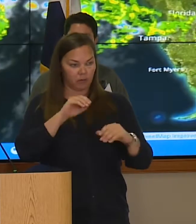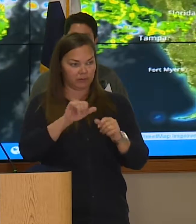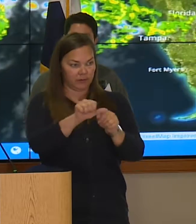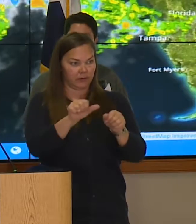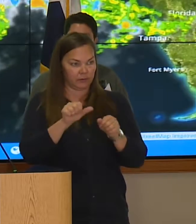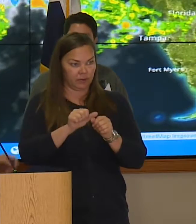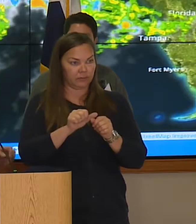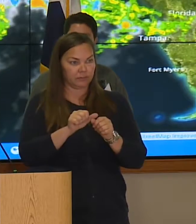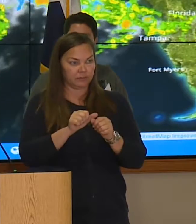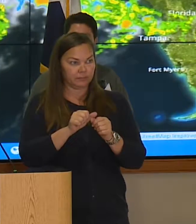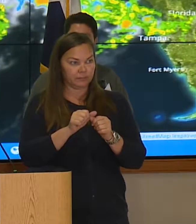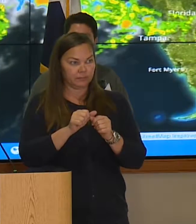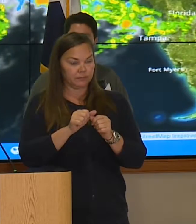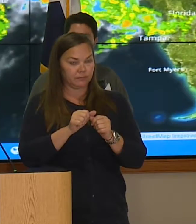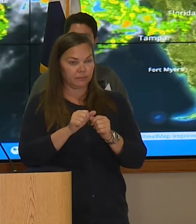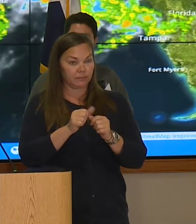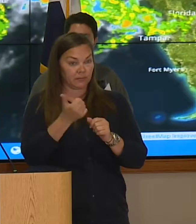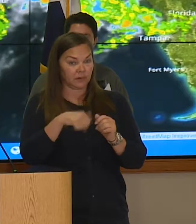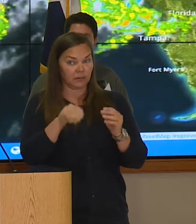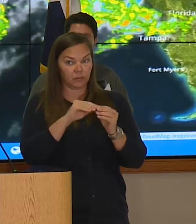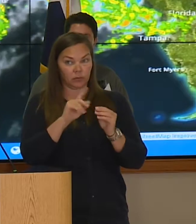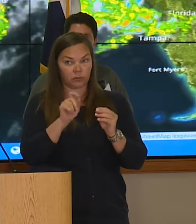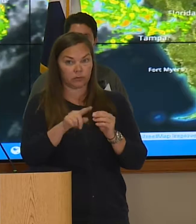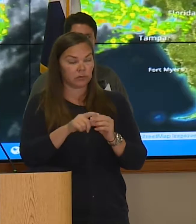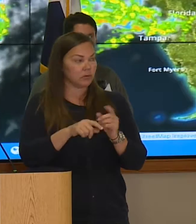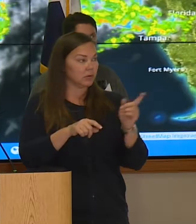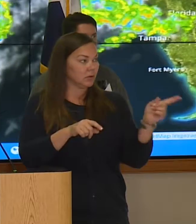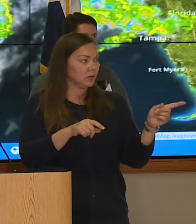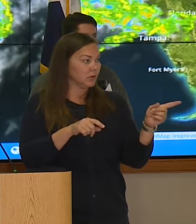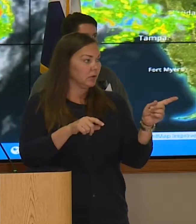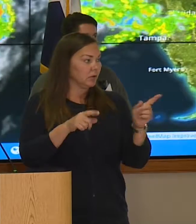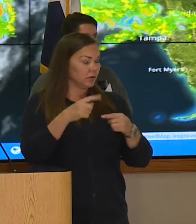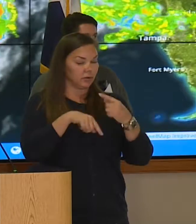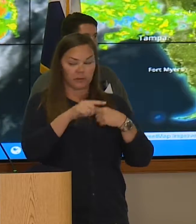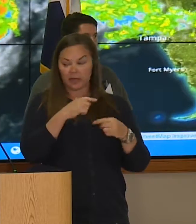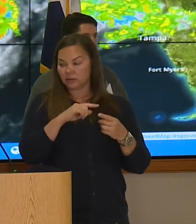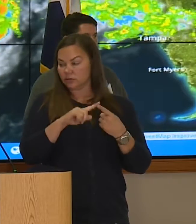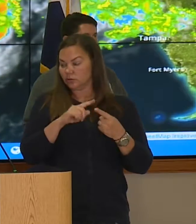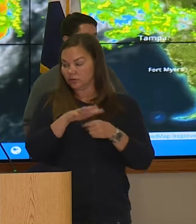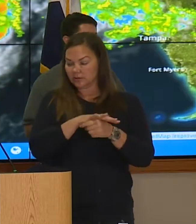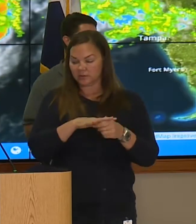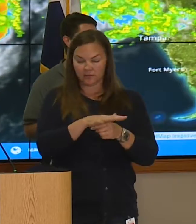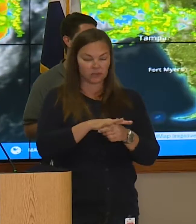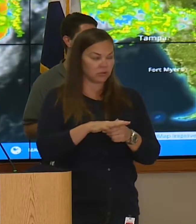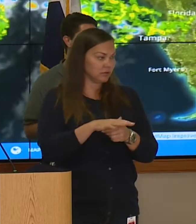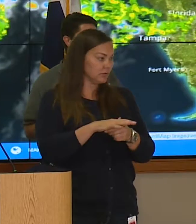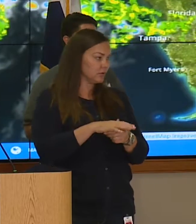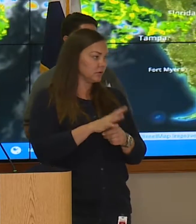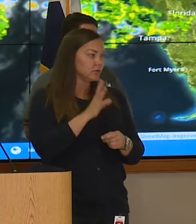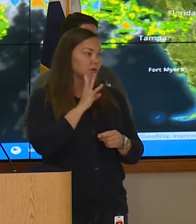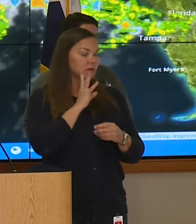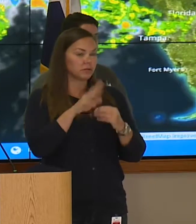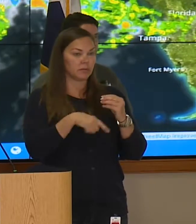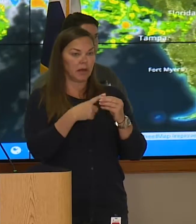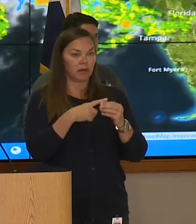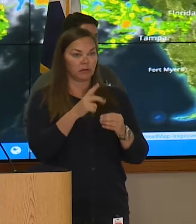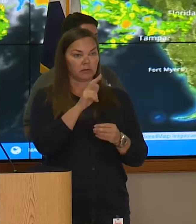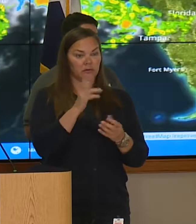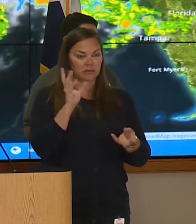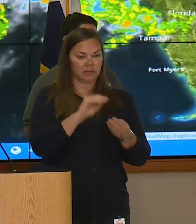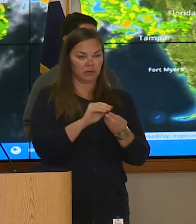area. Any other questions? Can you go back to the subdivisions? You talked about nearly